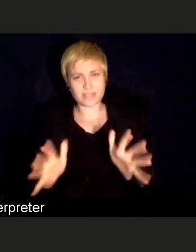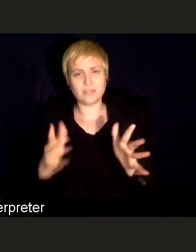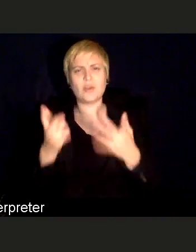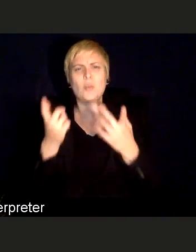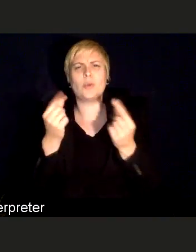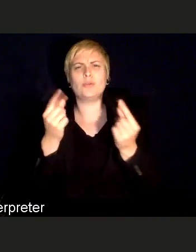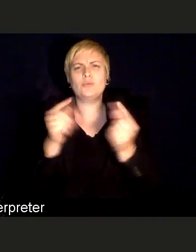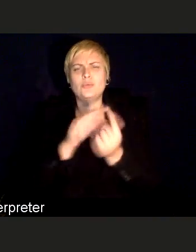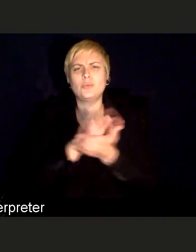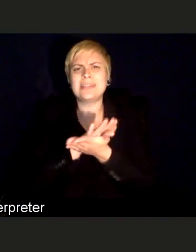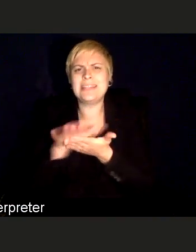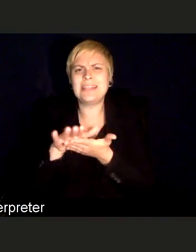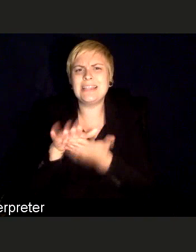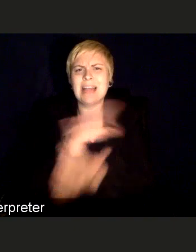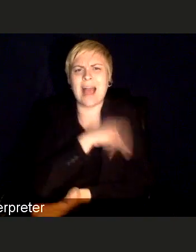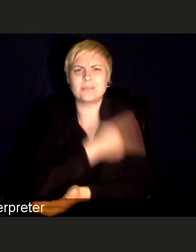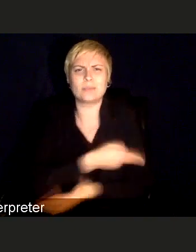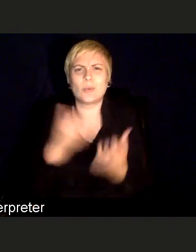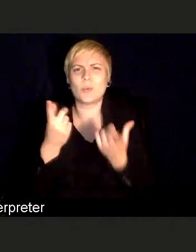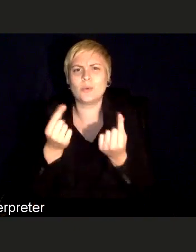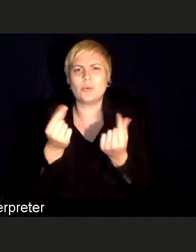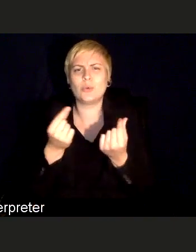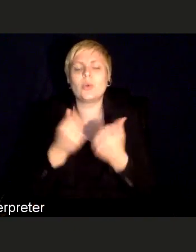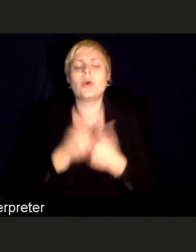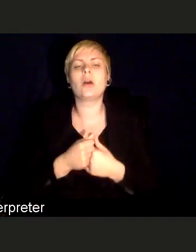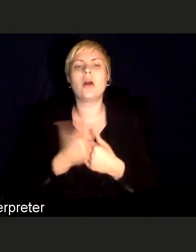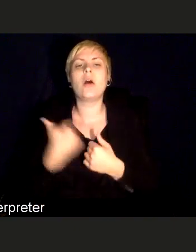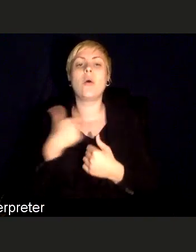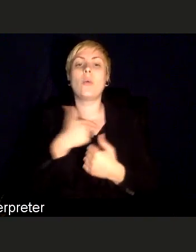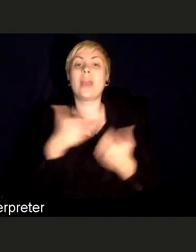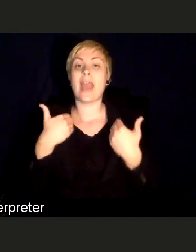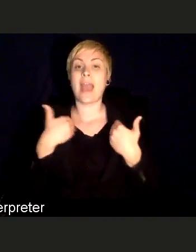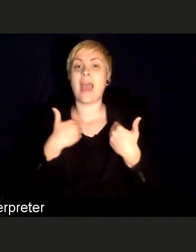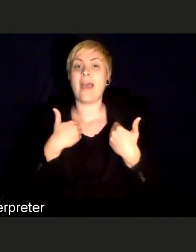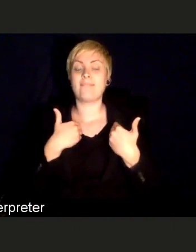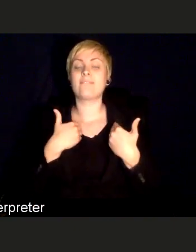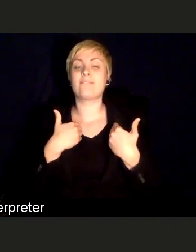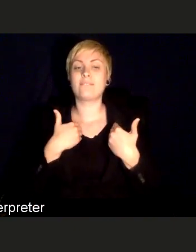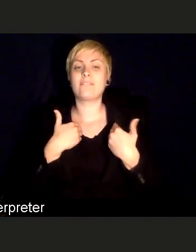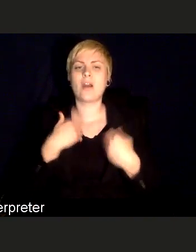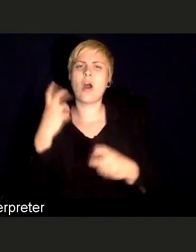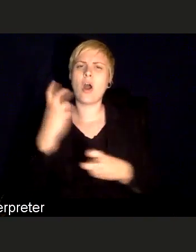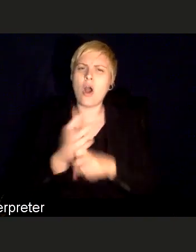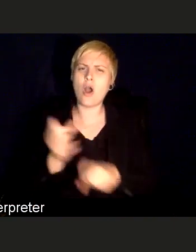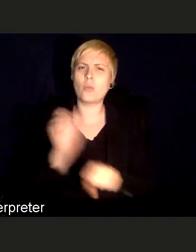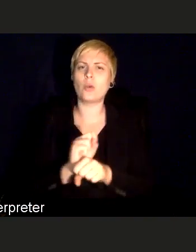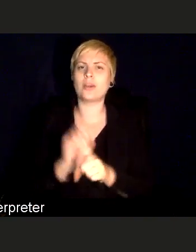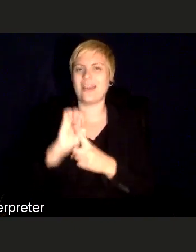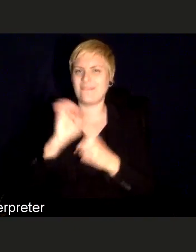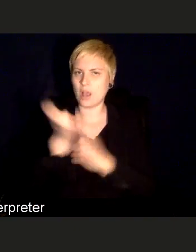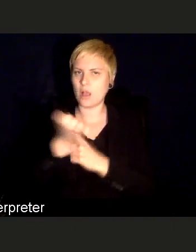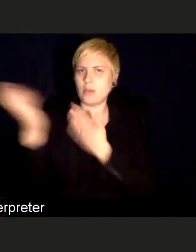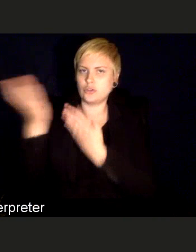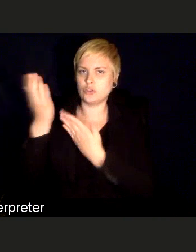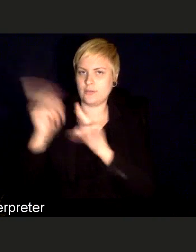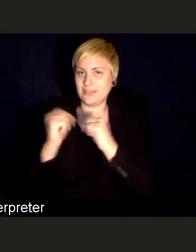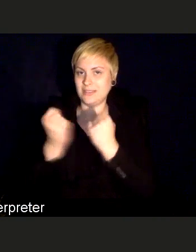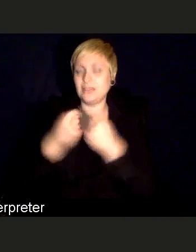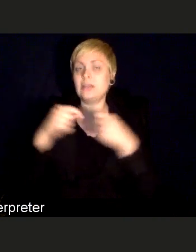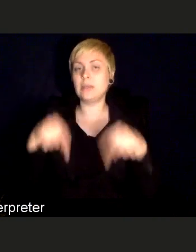the hospital? Well, we actually have a very, very solid, hardworking environmental services team, and we